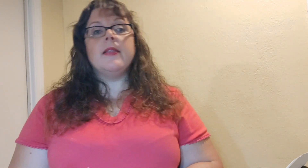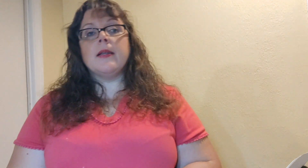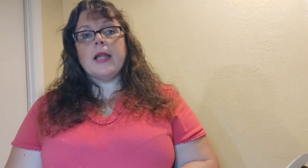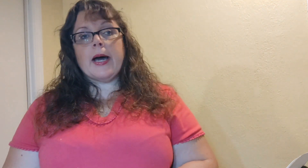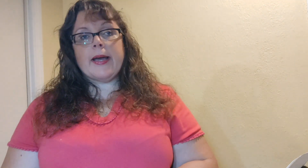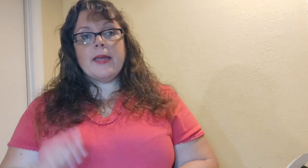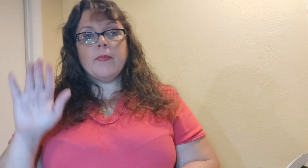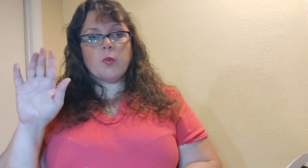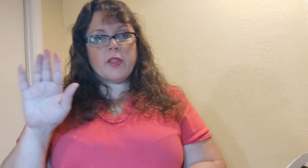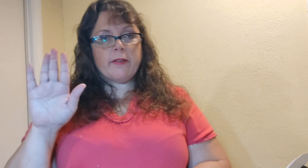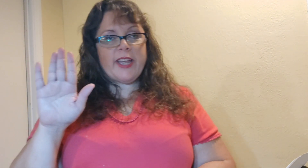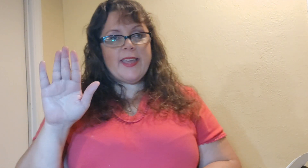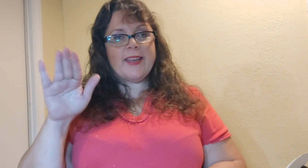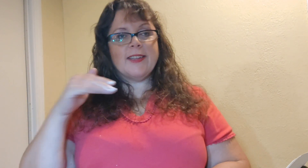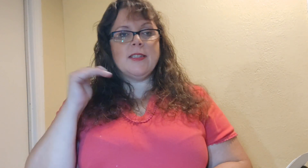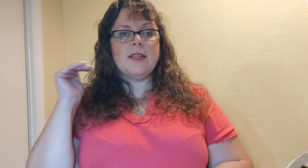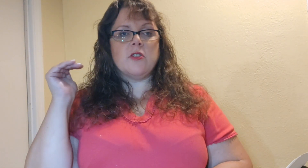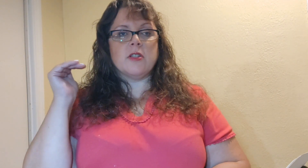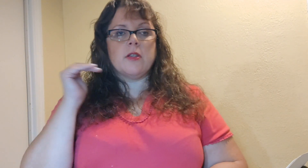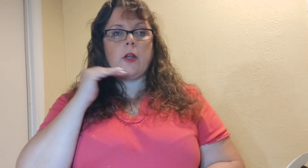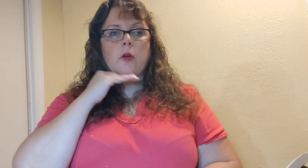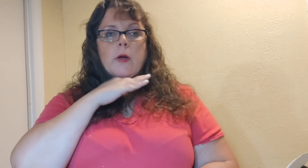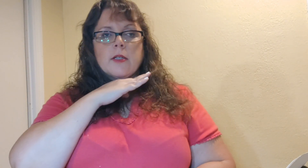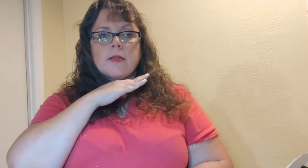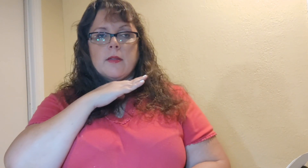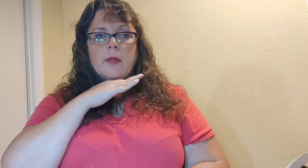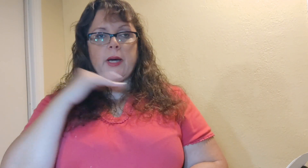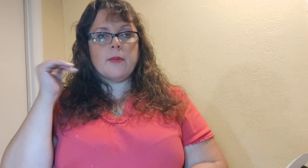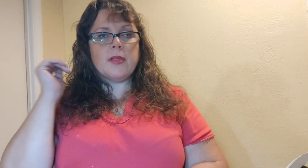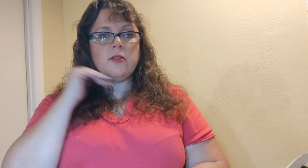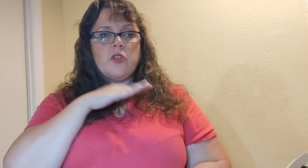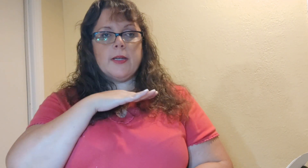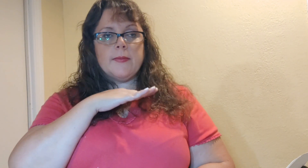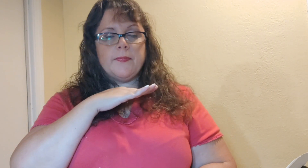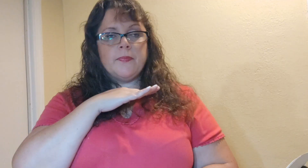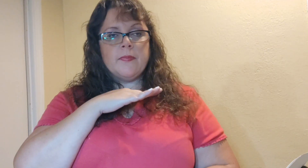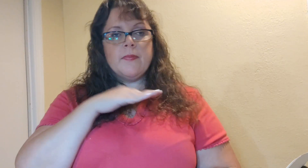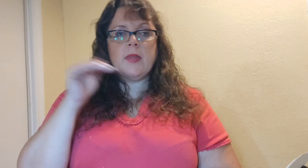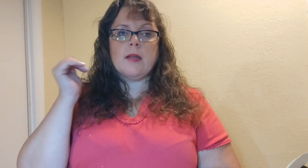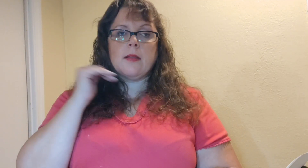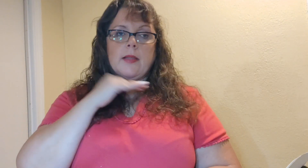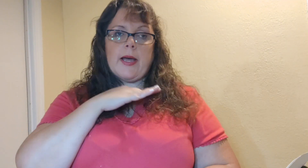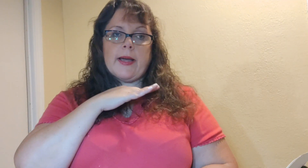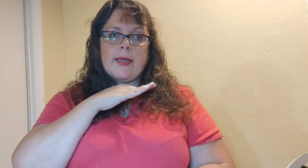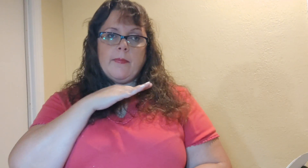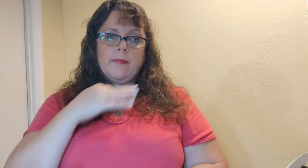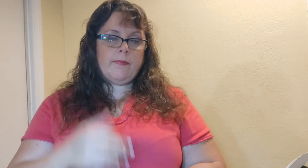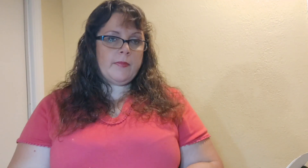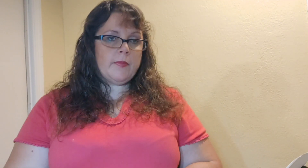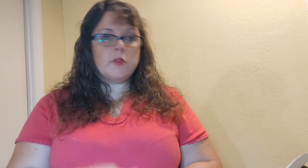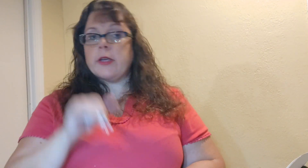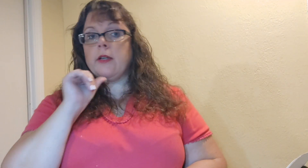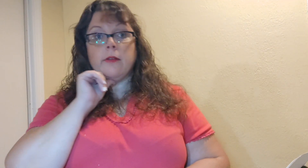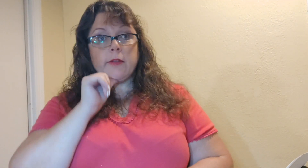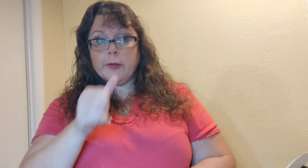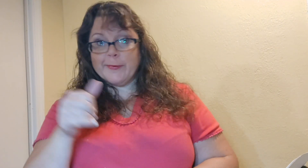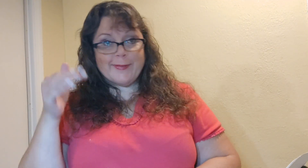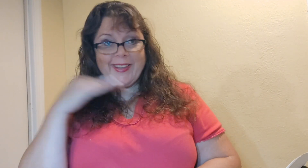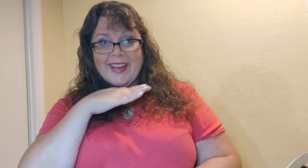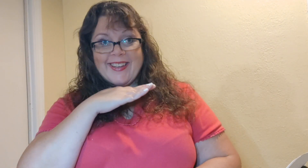Then lie with your right hand. It's just across the bottom of the chin. Lie, so you don't